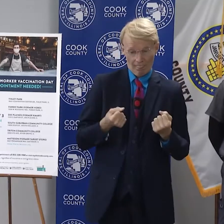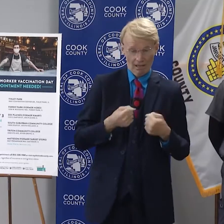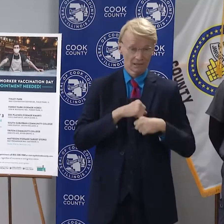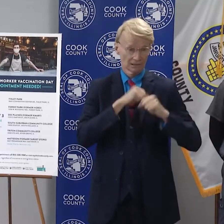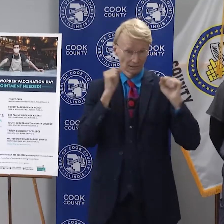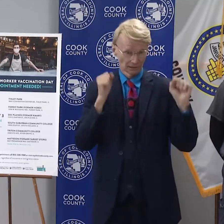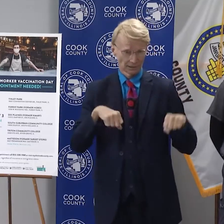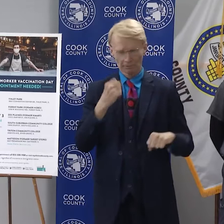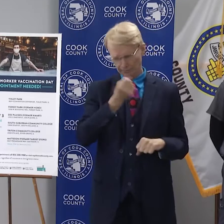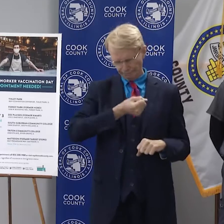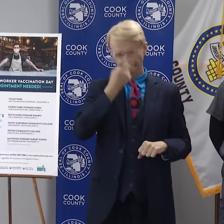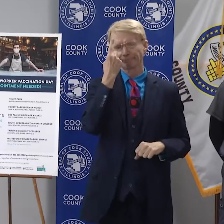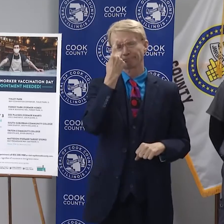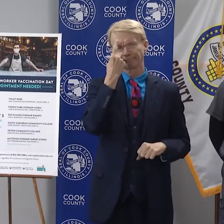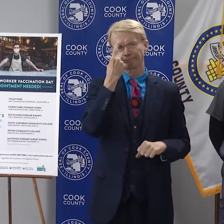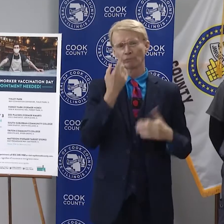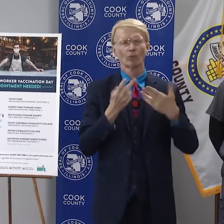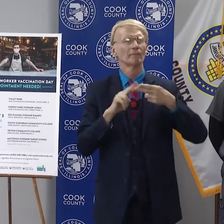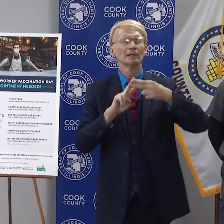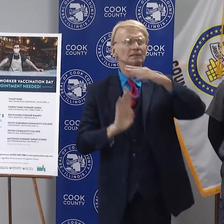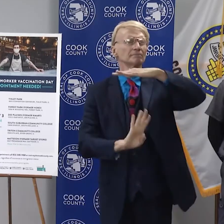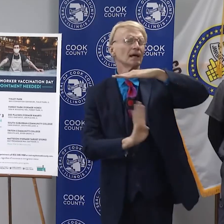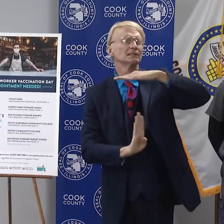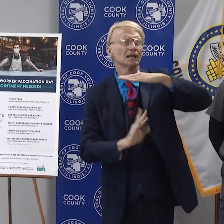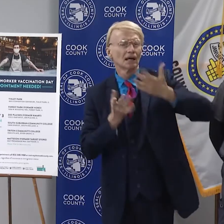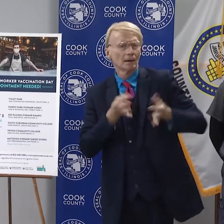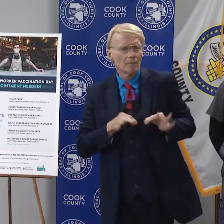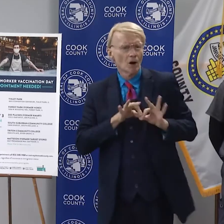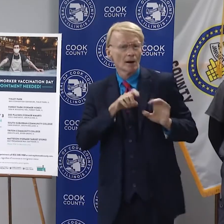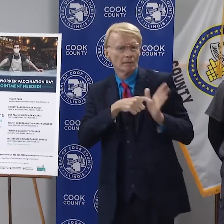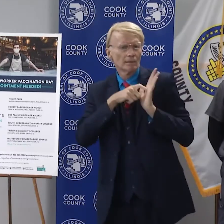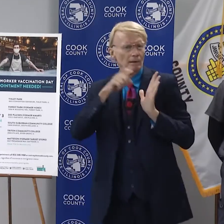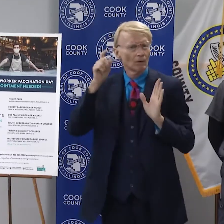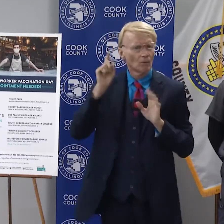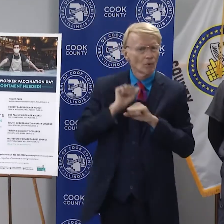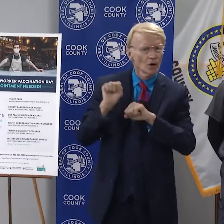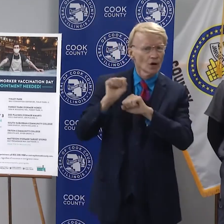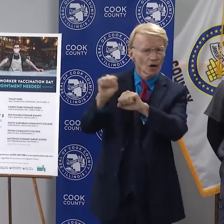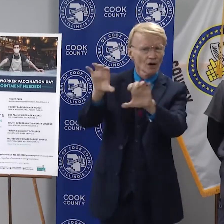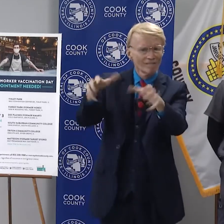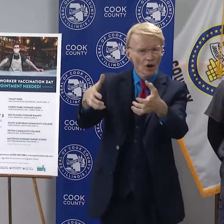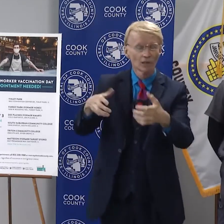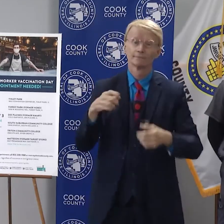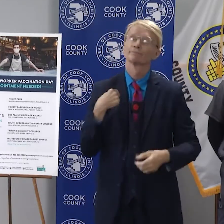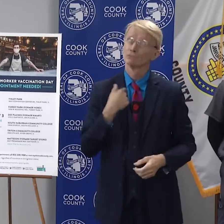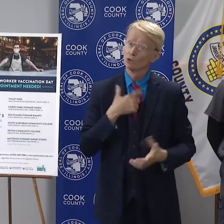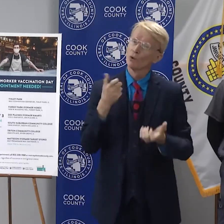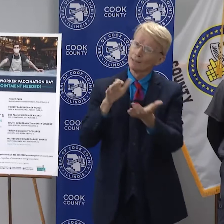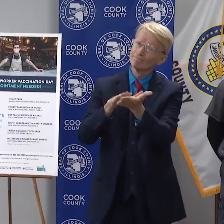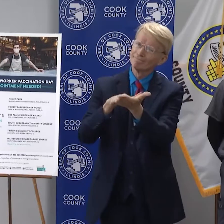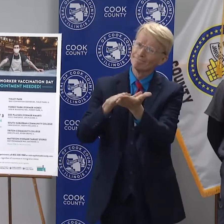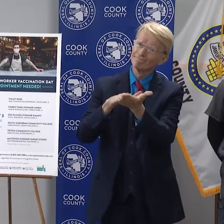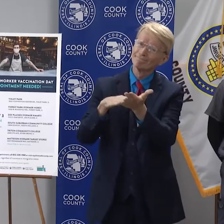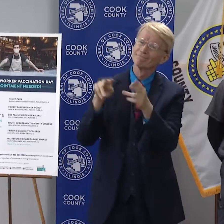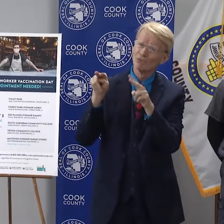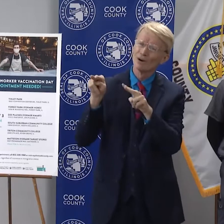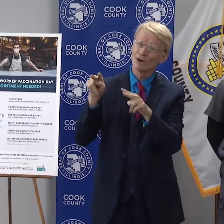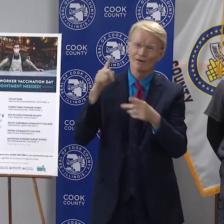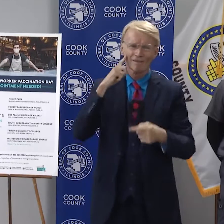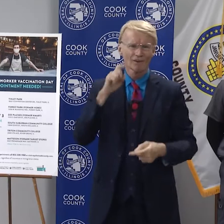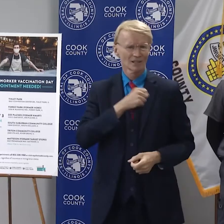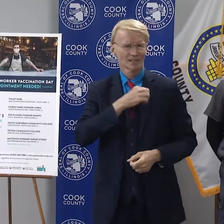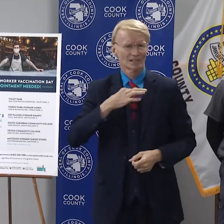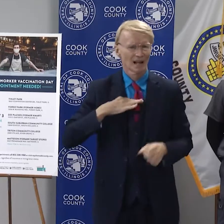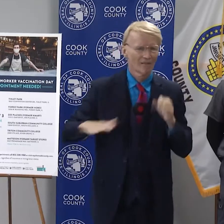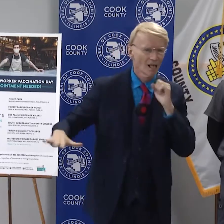too well of being essential, being part of an essential workforce. We want to recognize the hard work of the restaurant